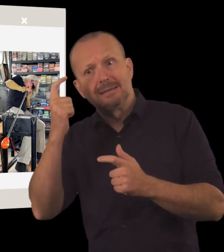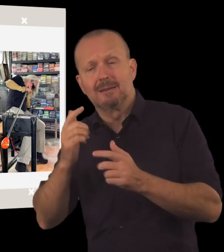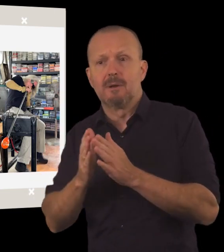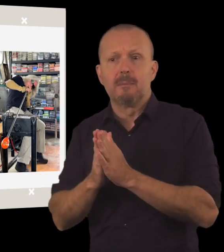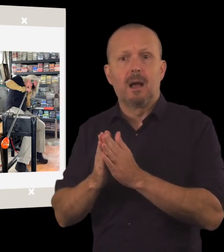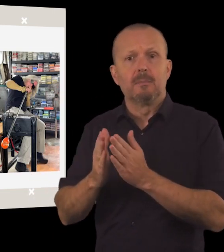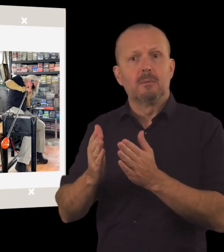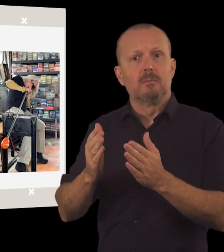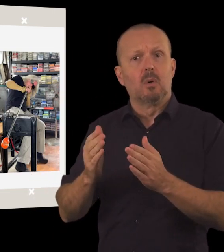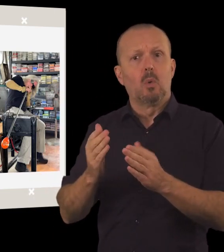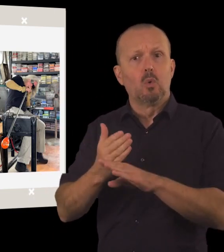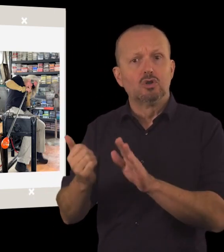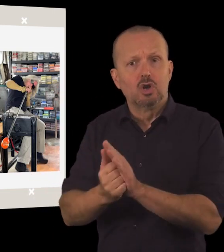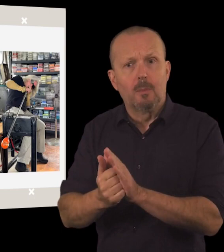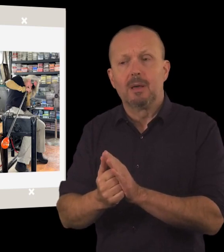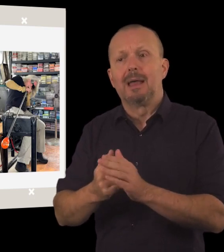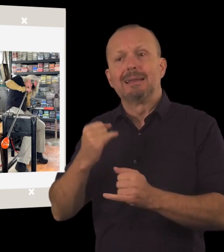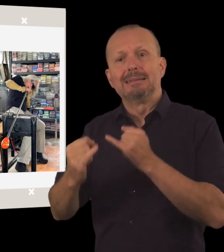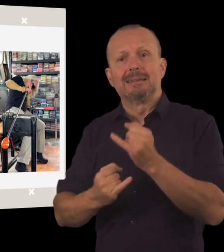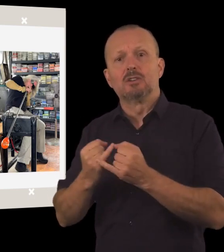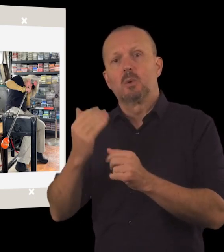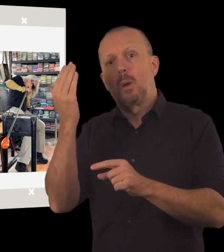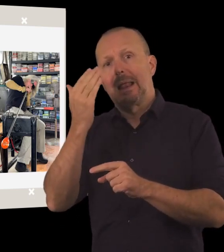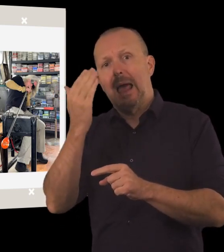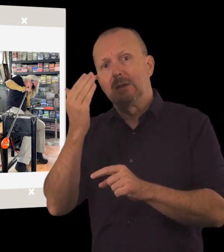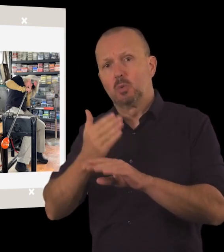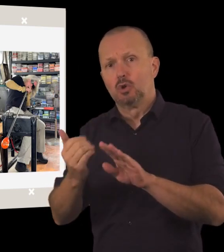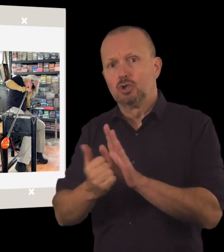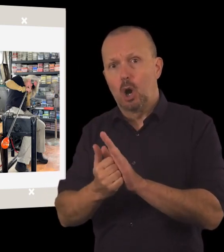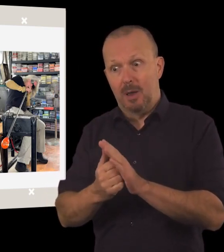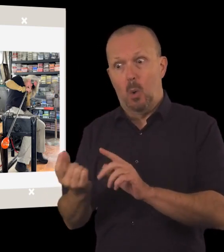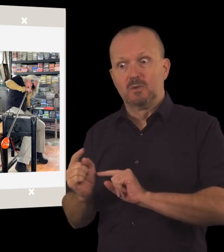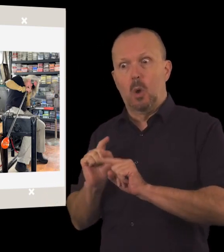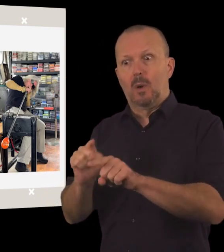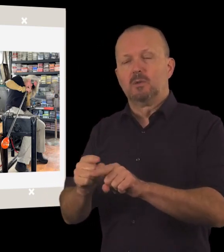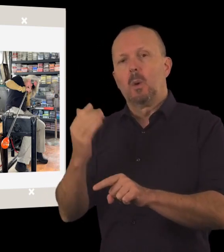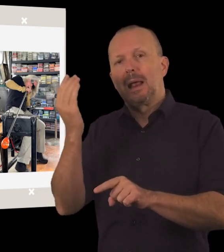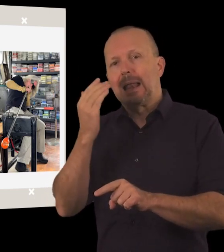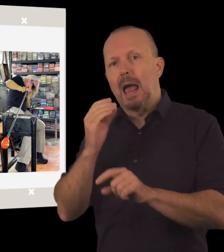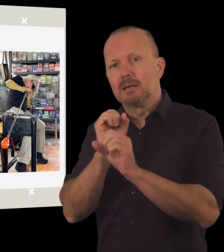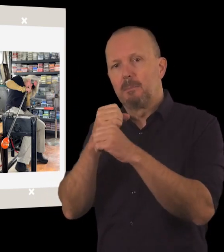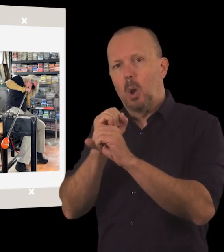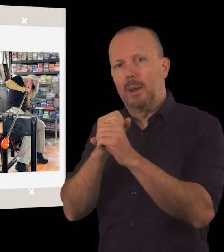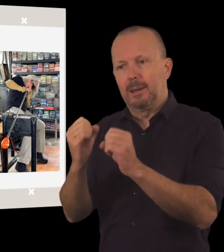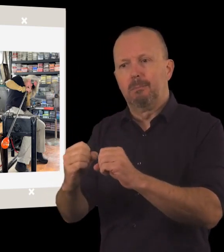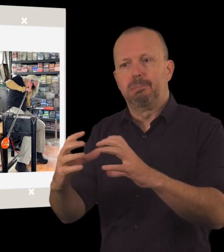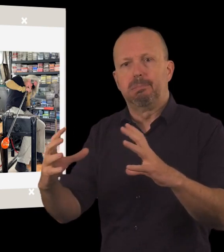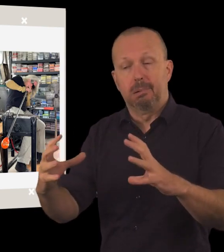glass artists. It gave her a feeling of renewed confidence and headspace to think of new